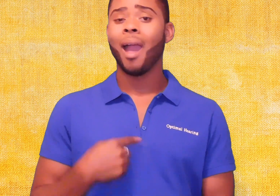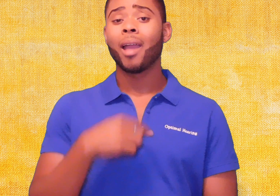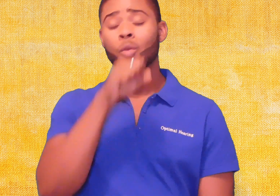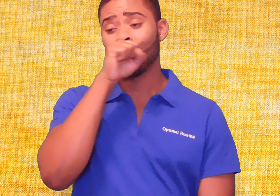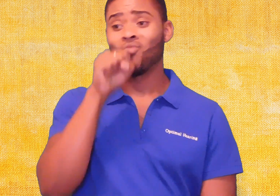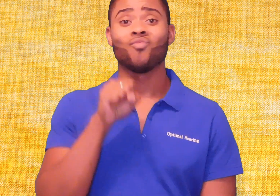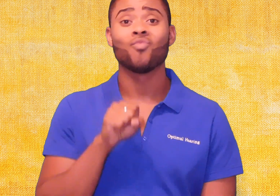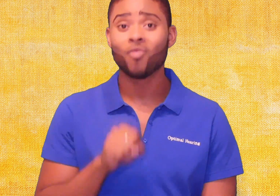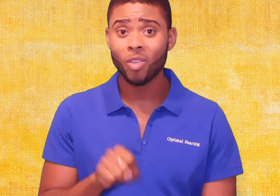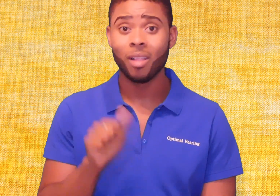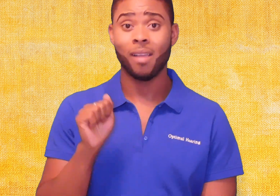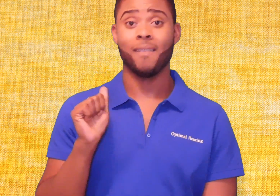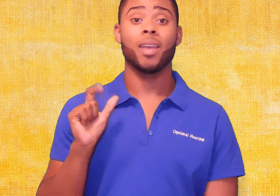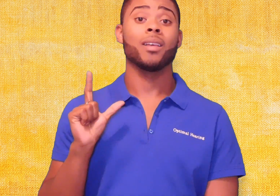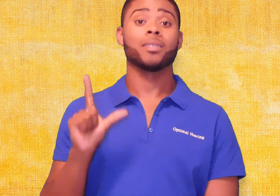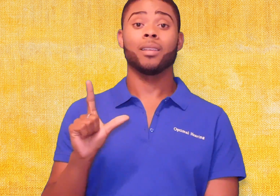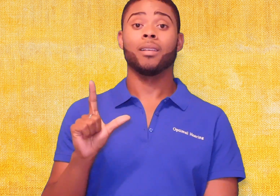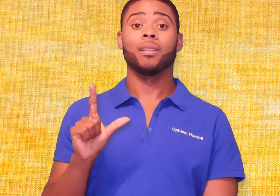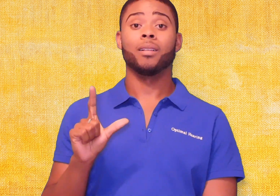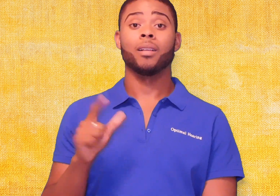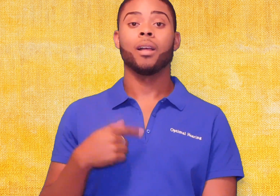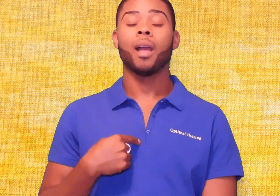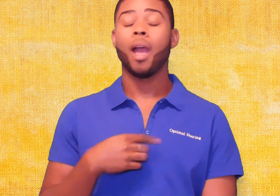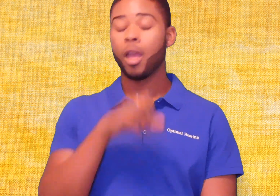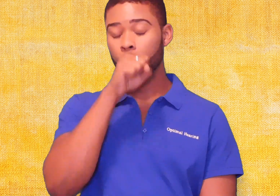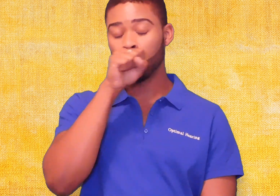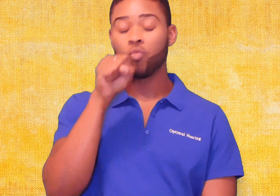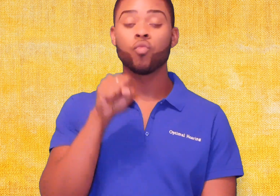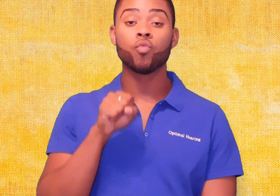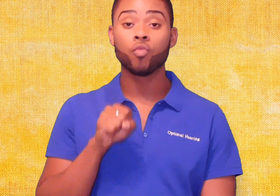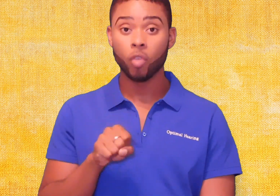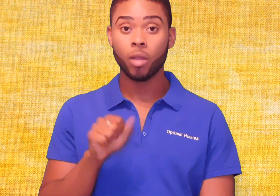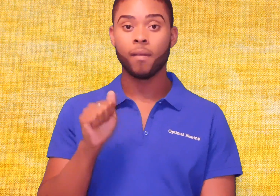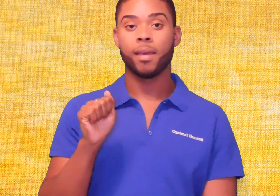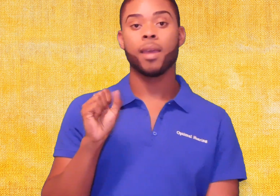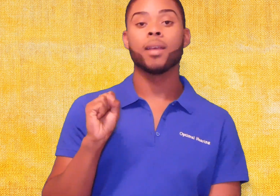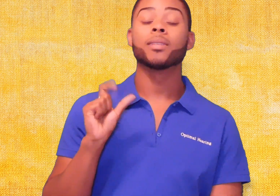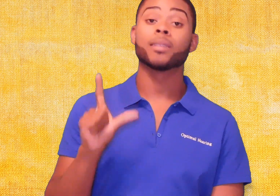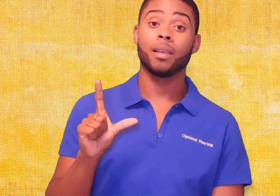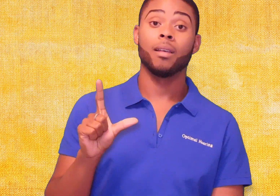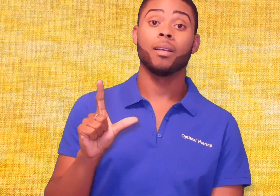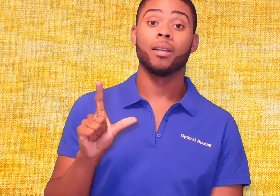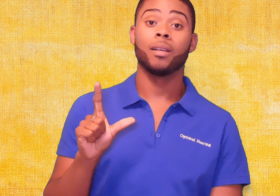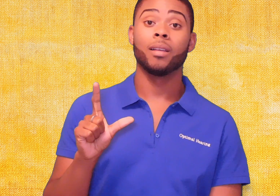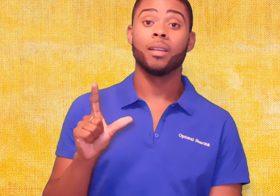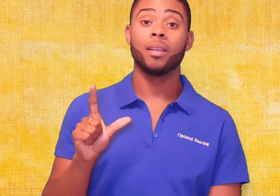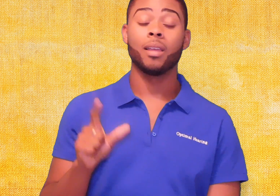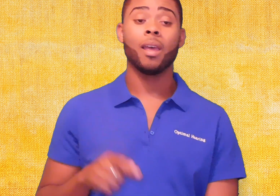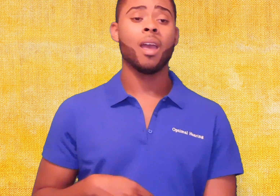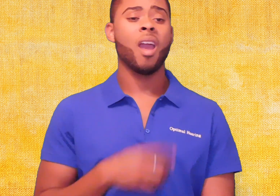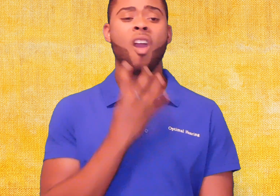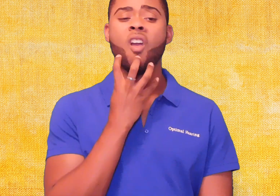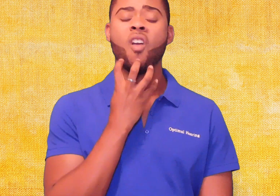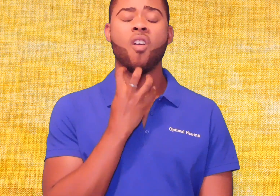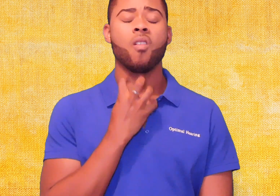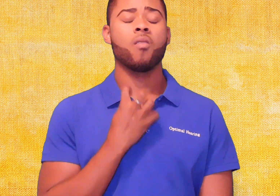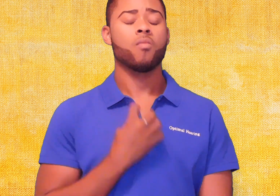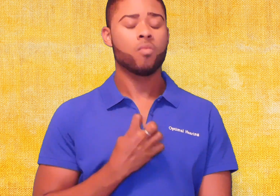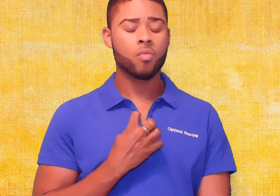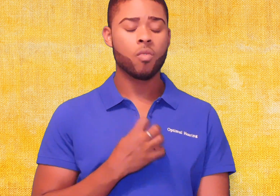I love ASL. I really love ASL. I'm